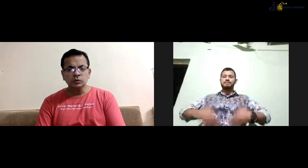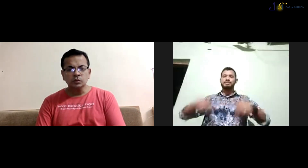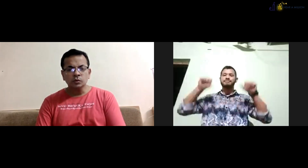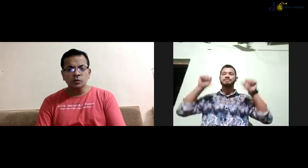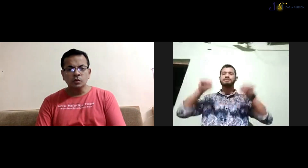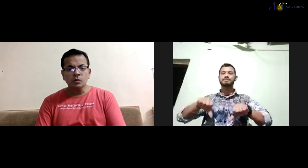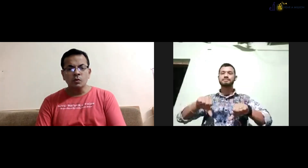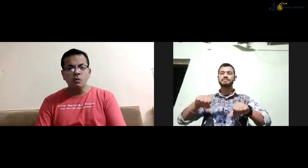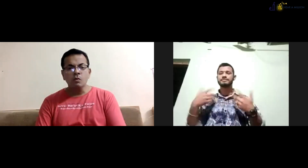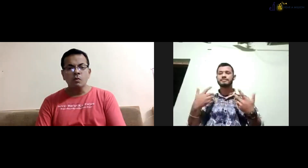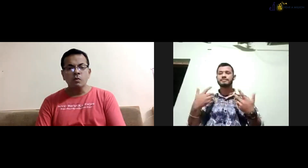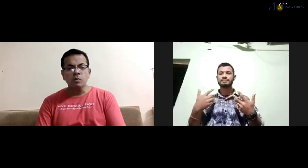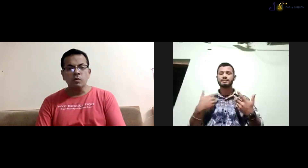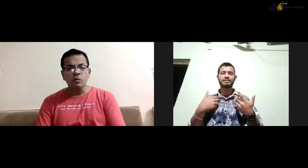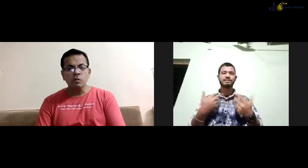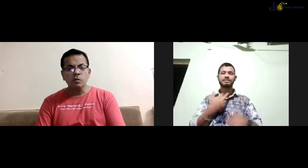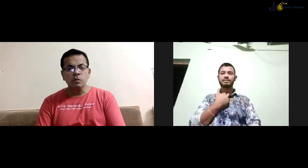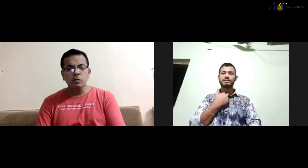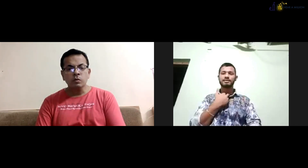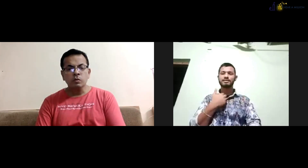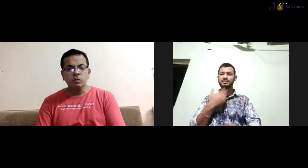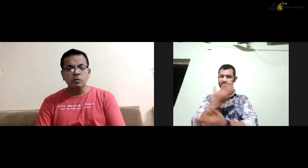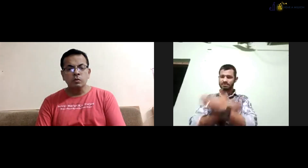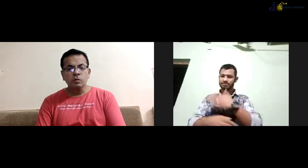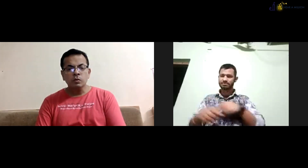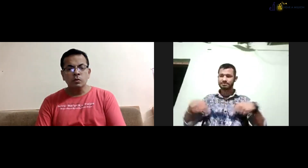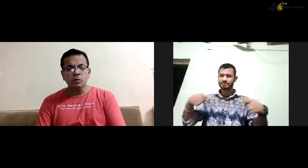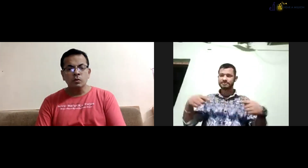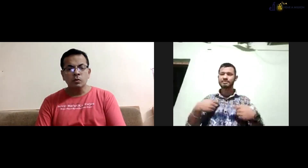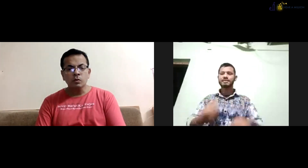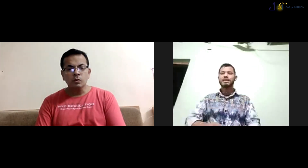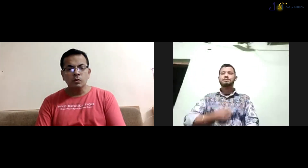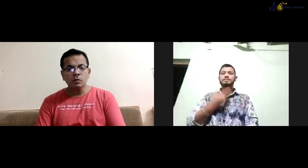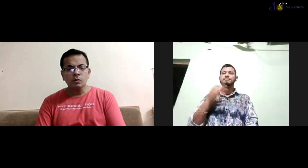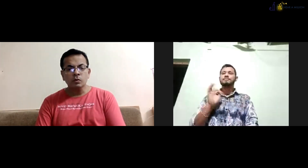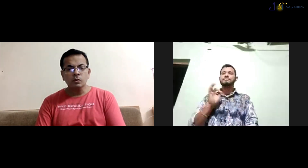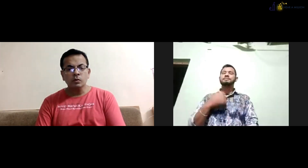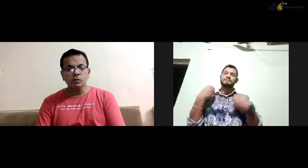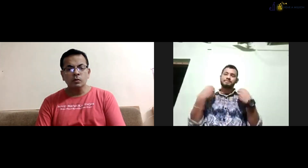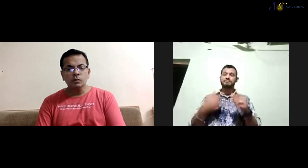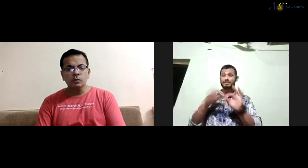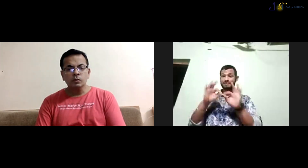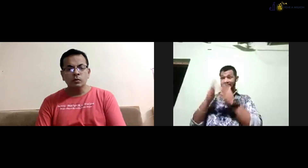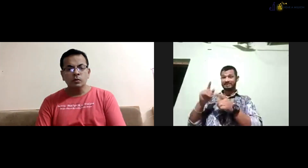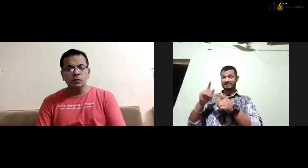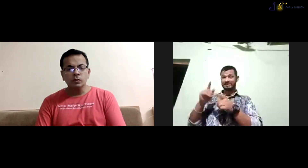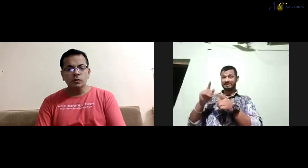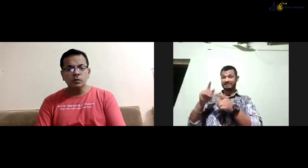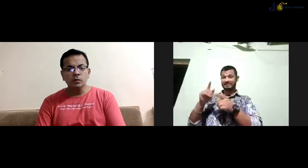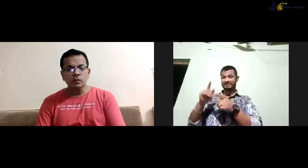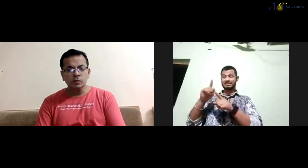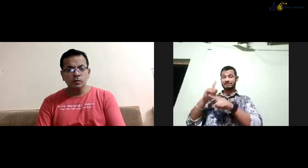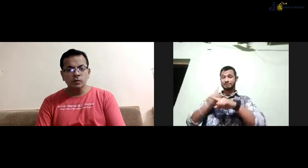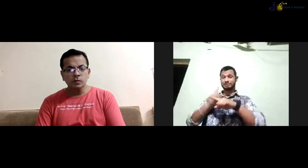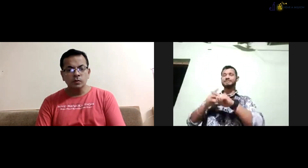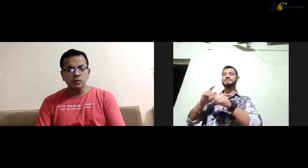realized, we see that yeah, I couldn't walk here and there by myself. So then I wasn't happy